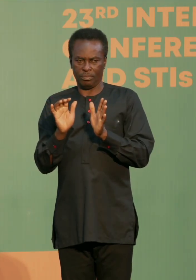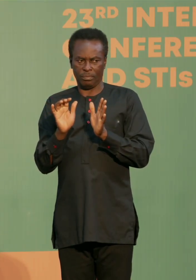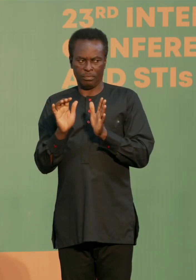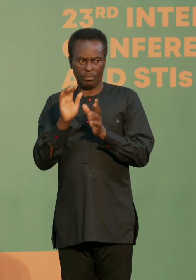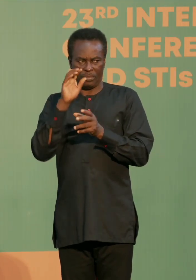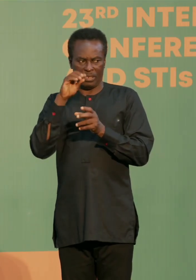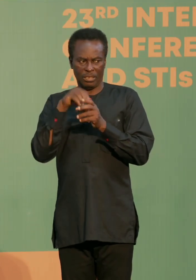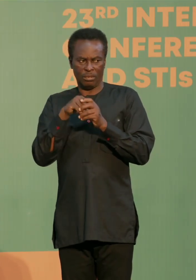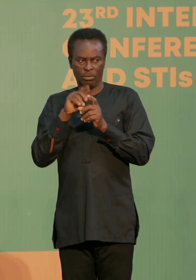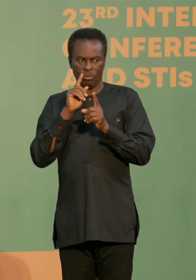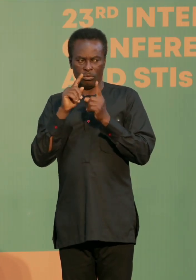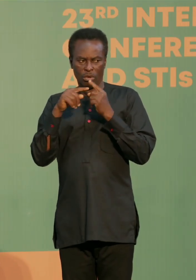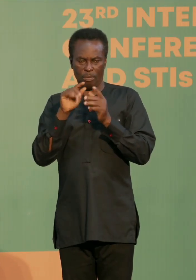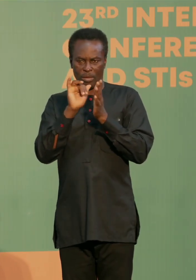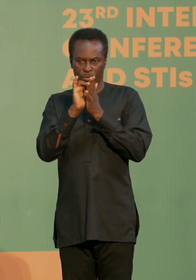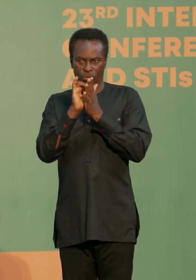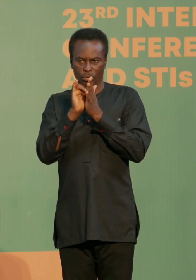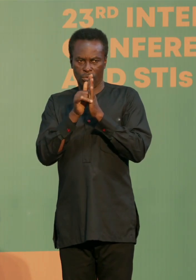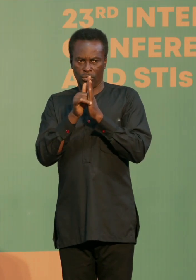in terms of those,